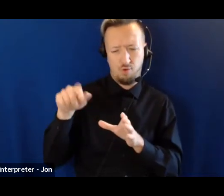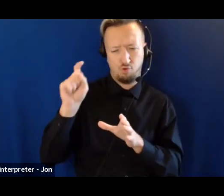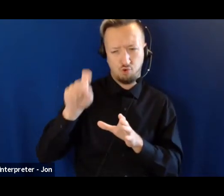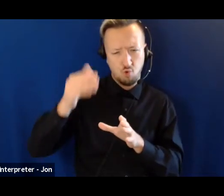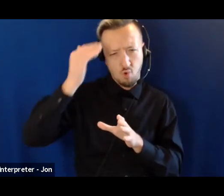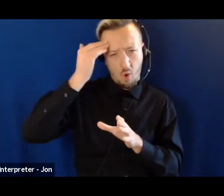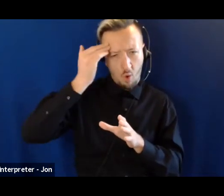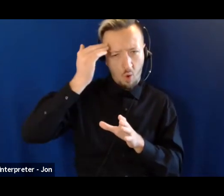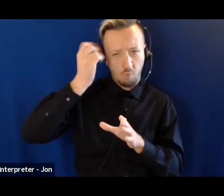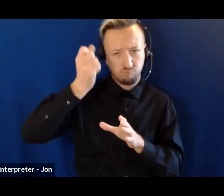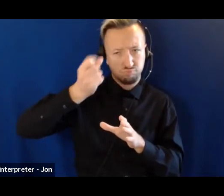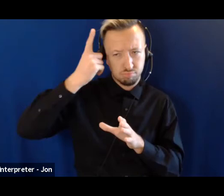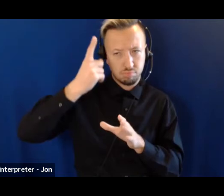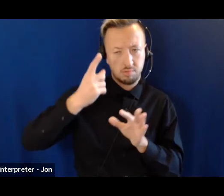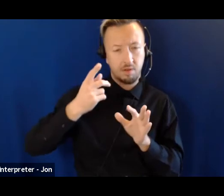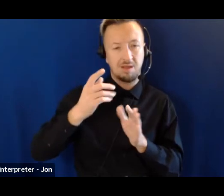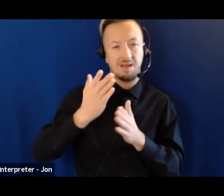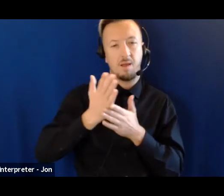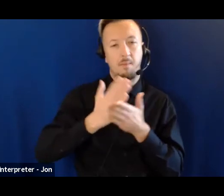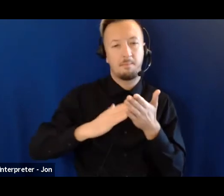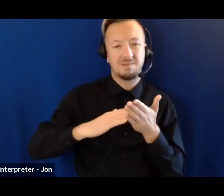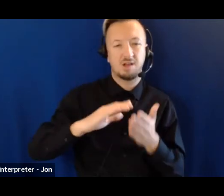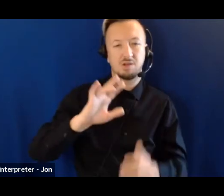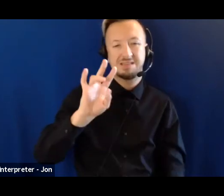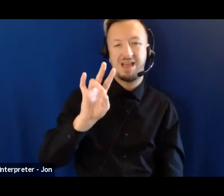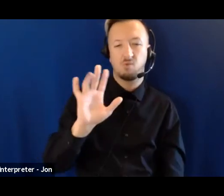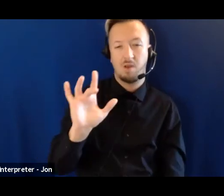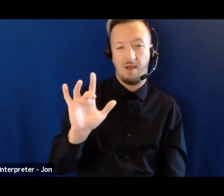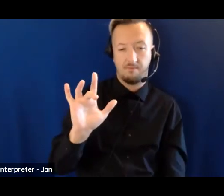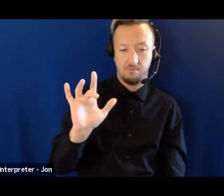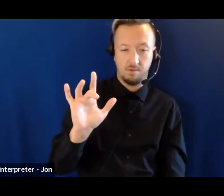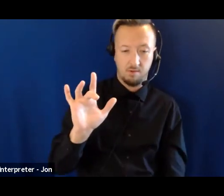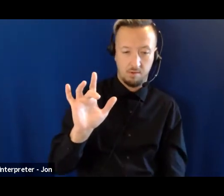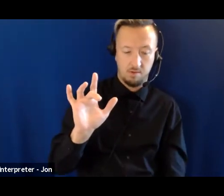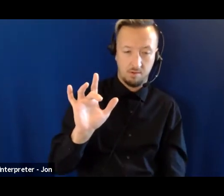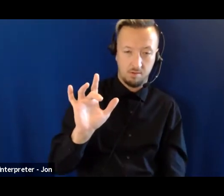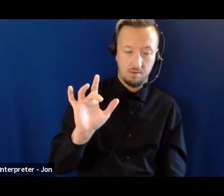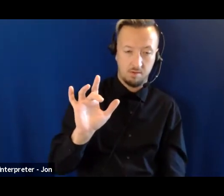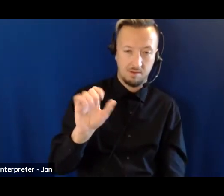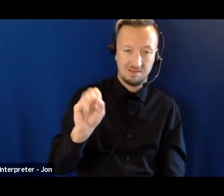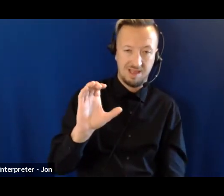is section 725. So now you've gotten into,